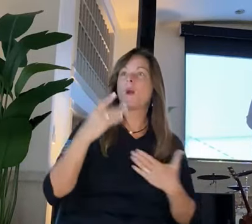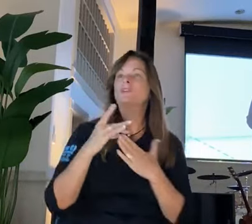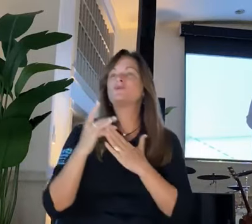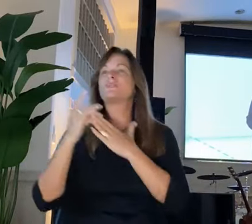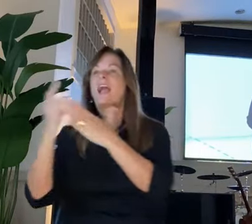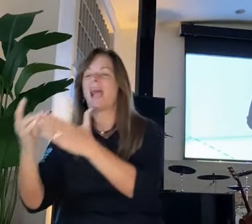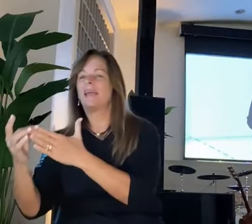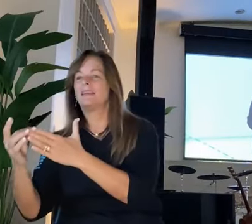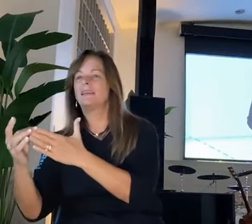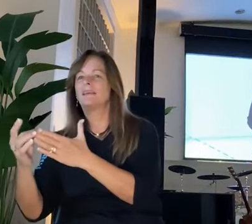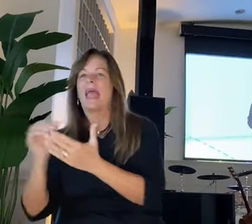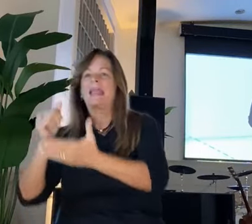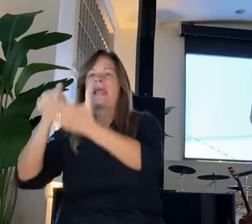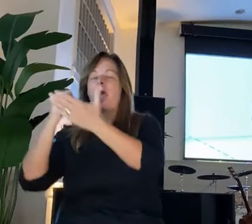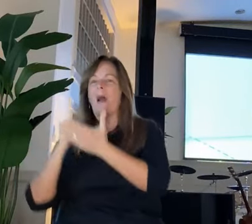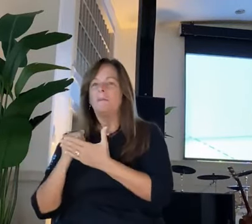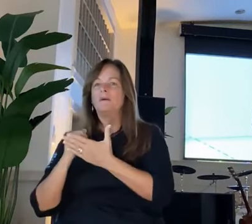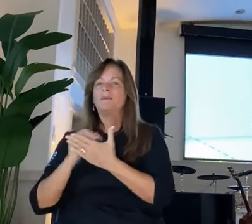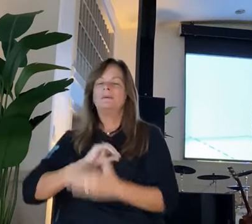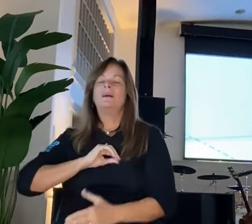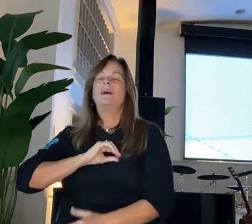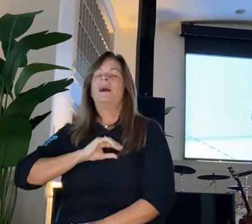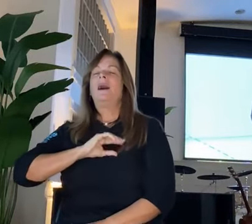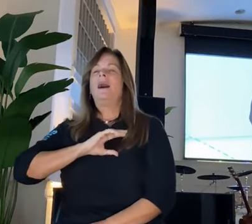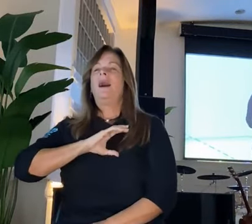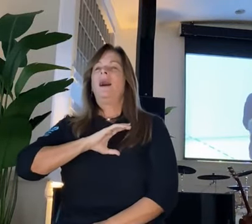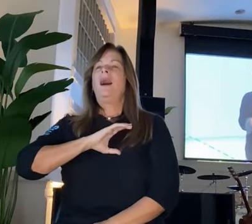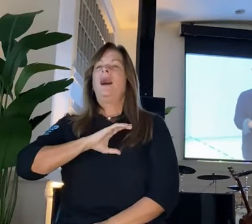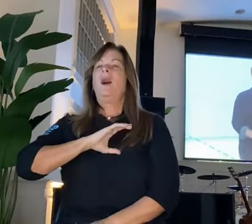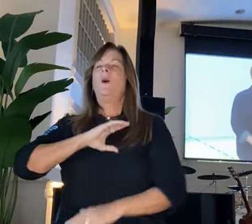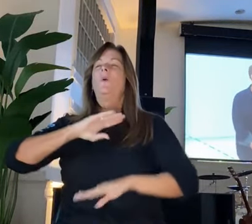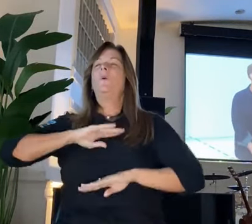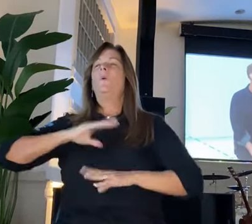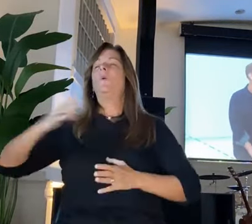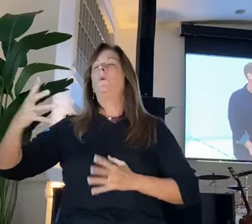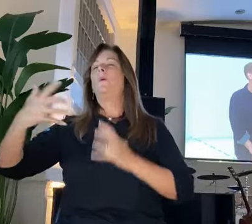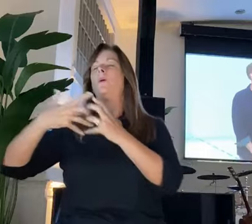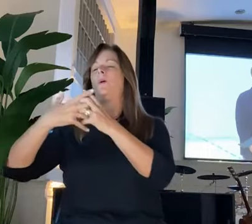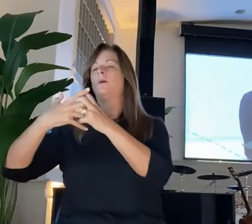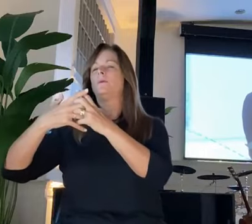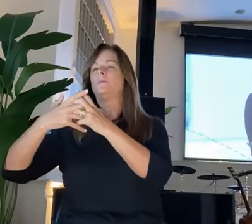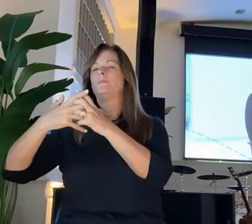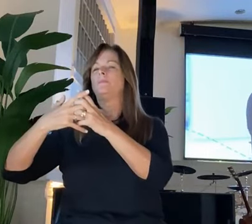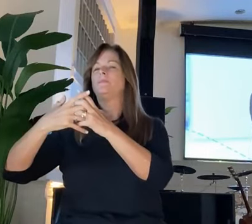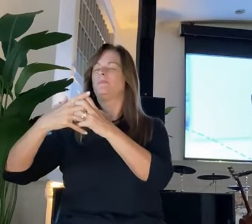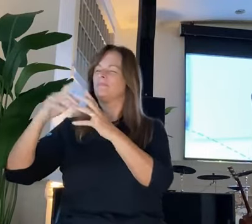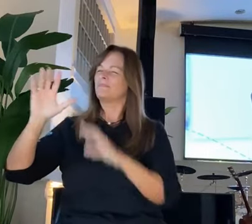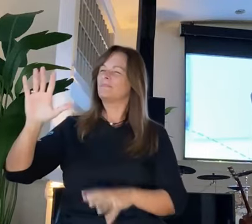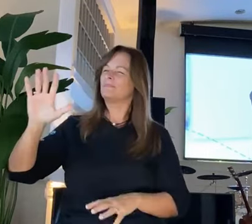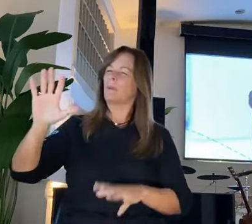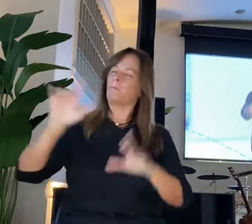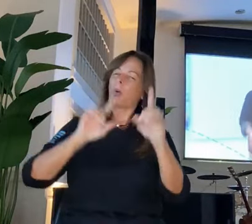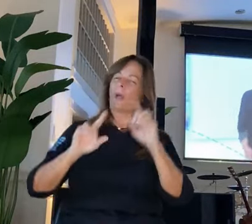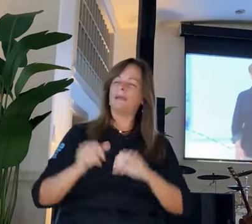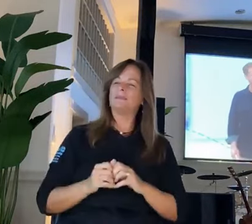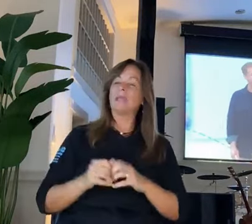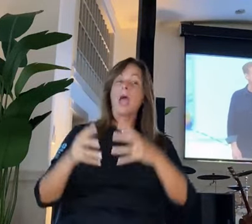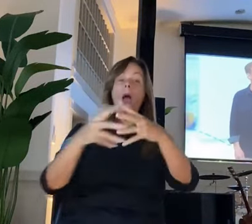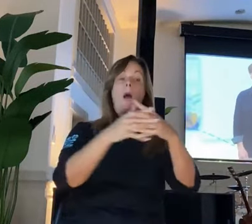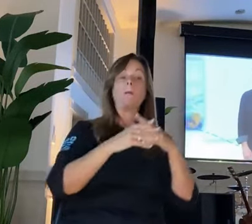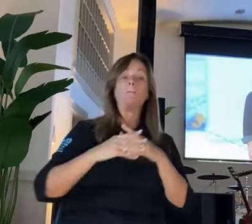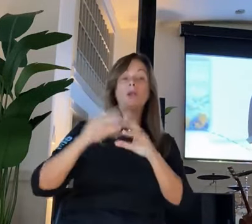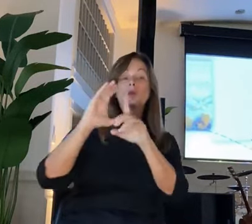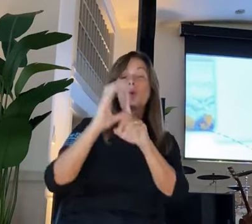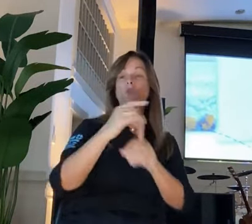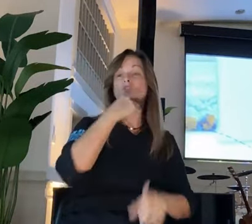to guide you where to go. And the reason this is important is because we live in a culture today that says you can go any way you want to